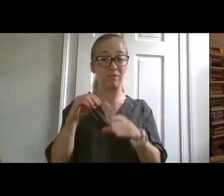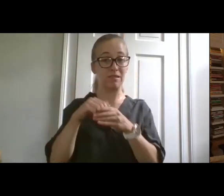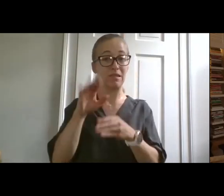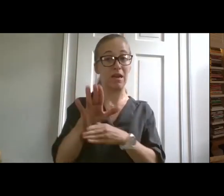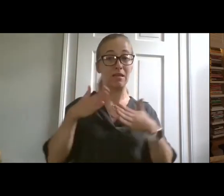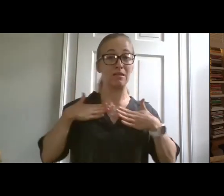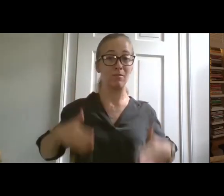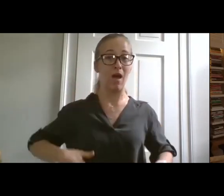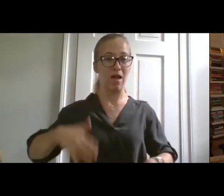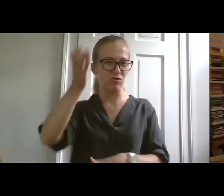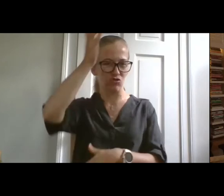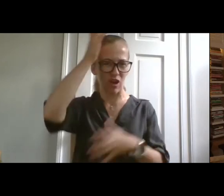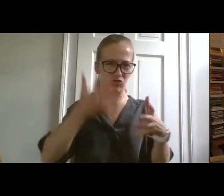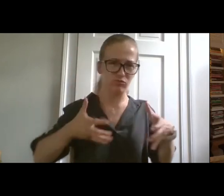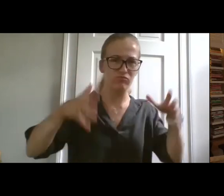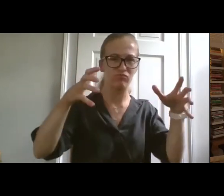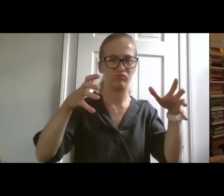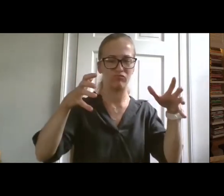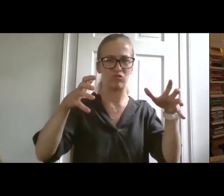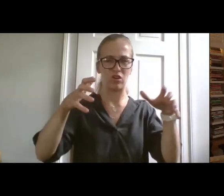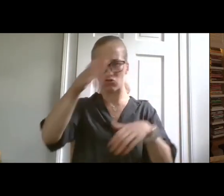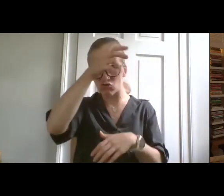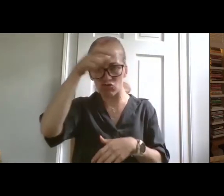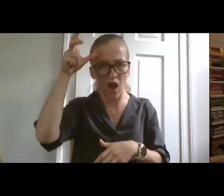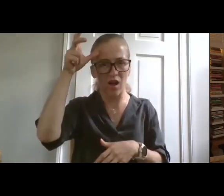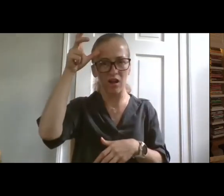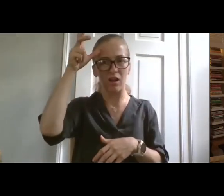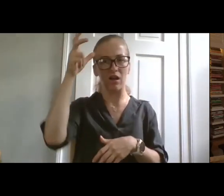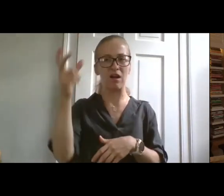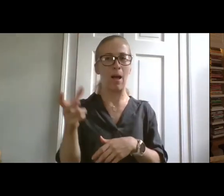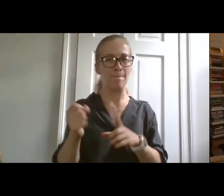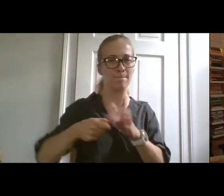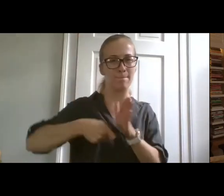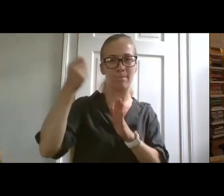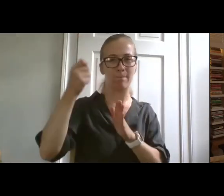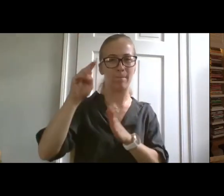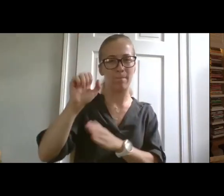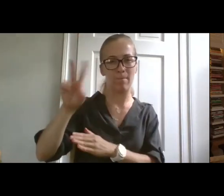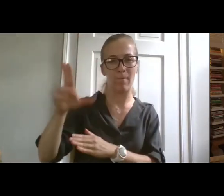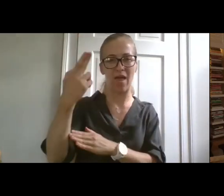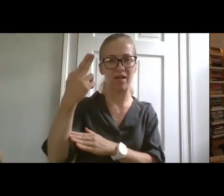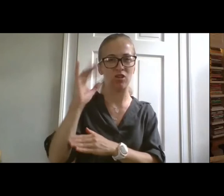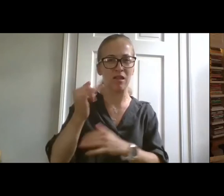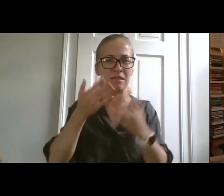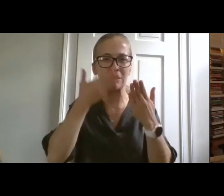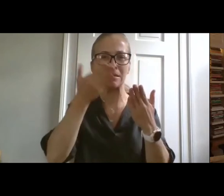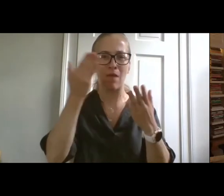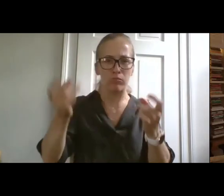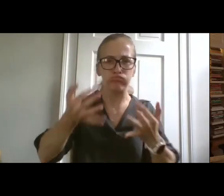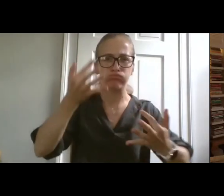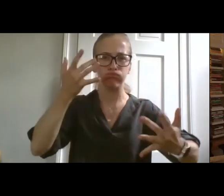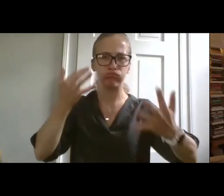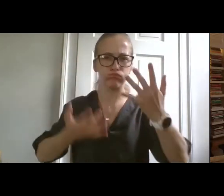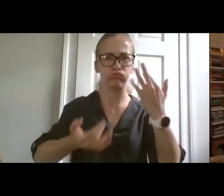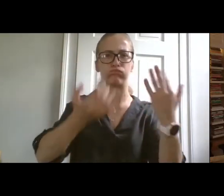is a trash can, a garbage truck, a lit match in front of his mouth, the fumes making the flame go 4-5